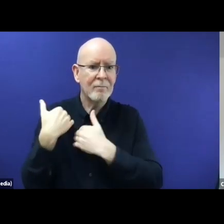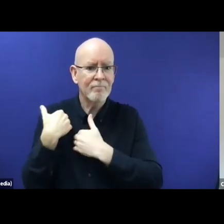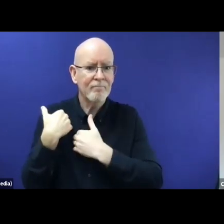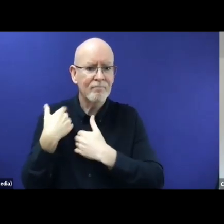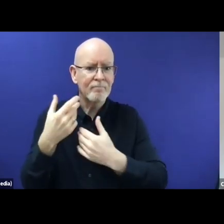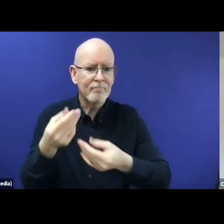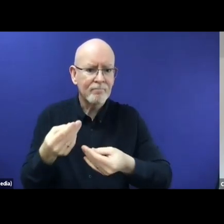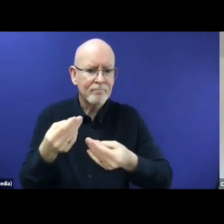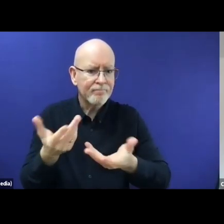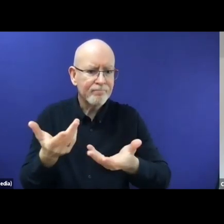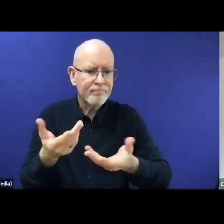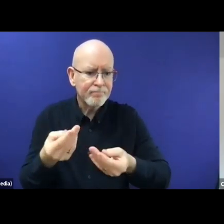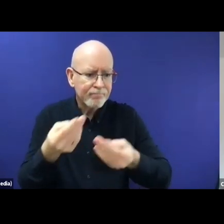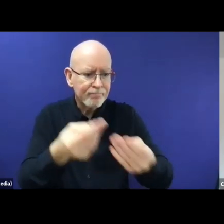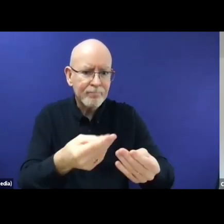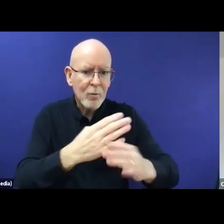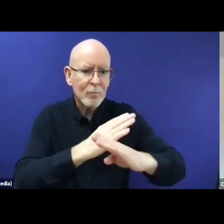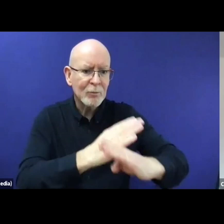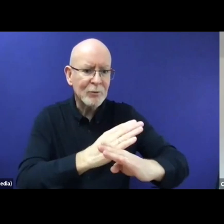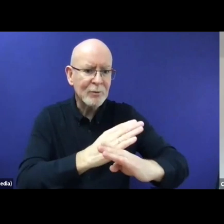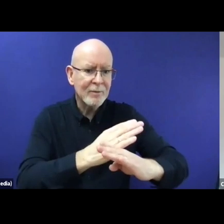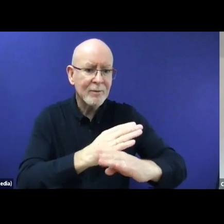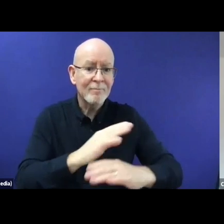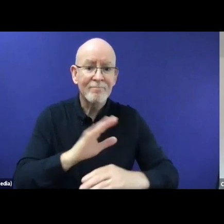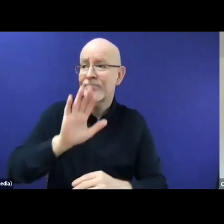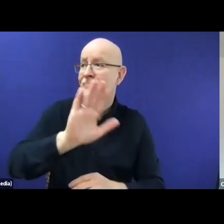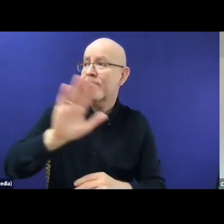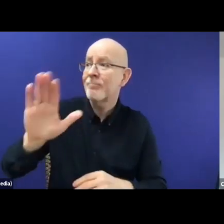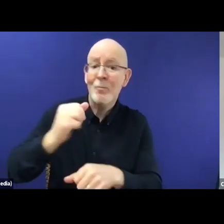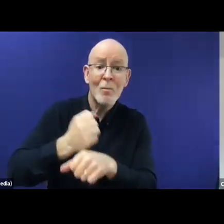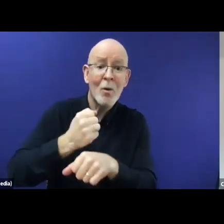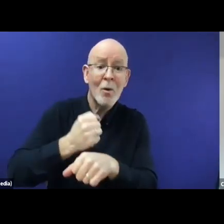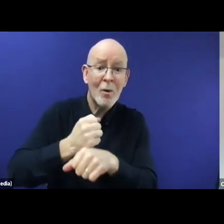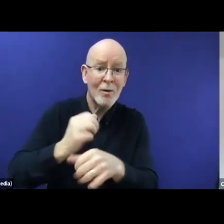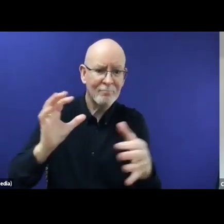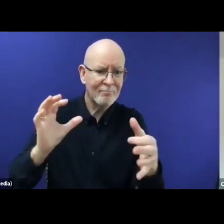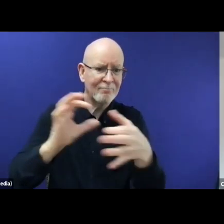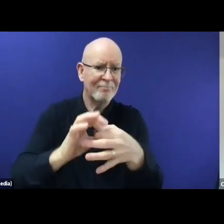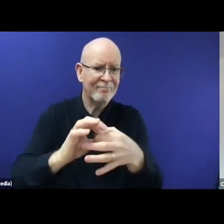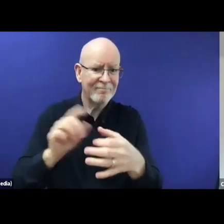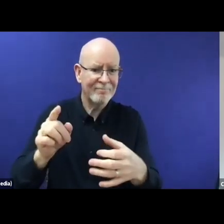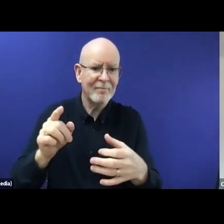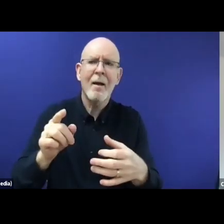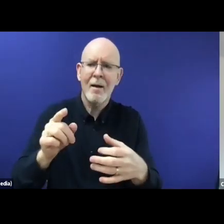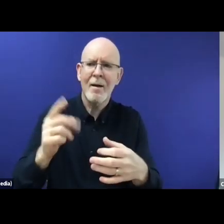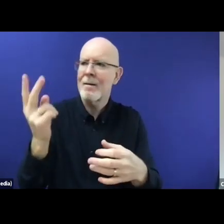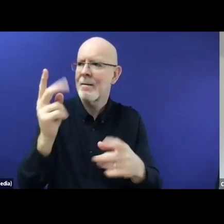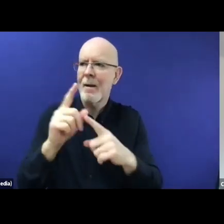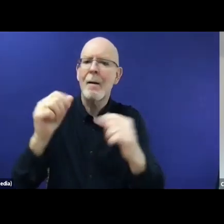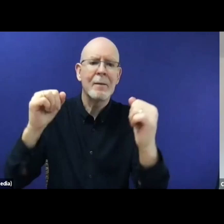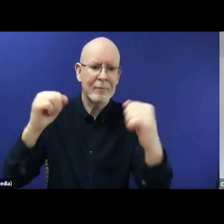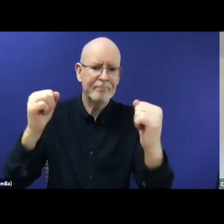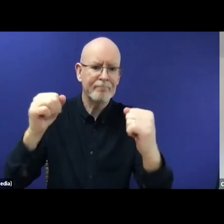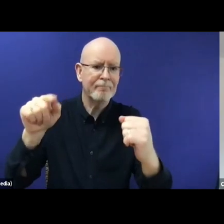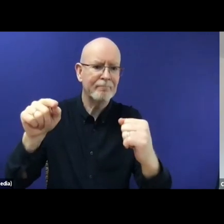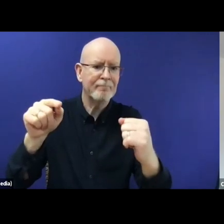focused within territories where conflict happens and lines up much more clearly with the protection of IDPs in this way. But